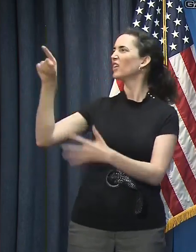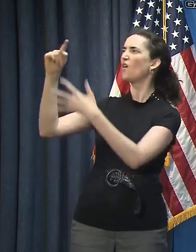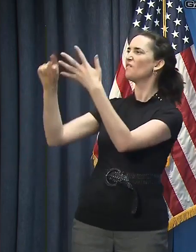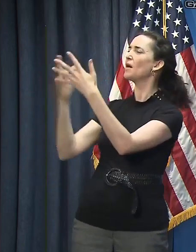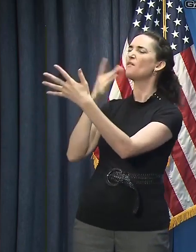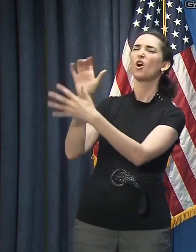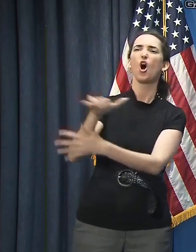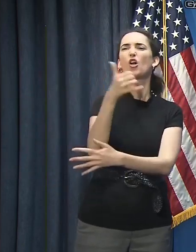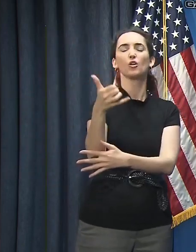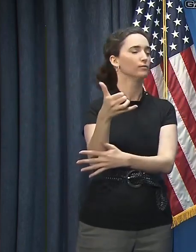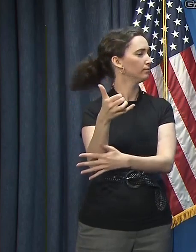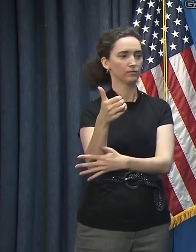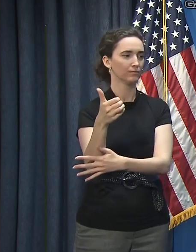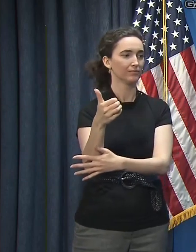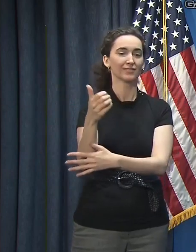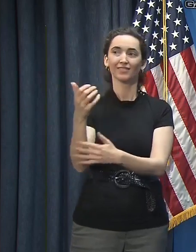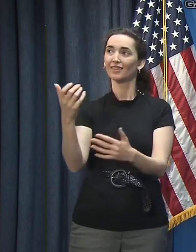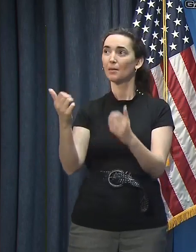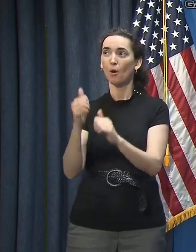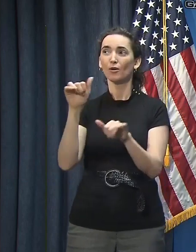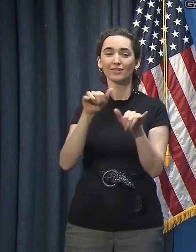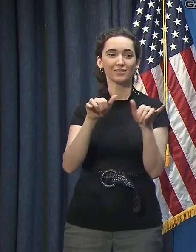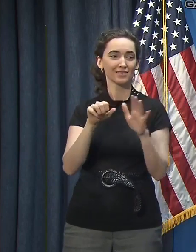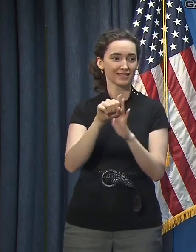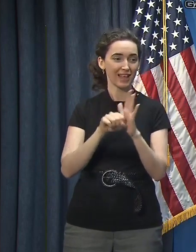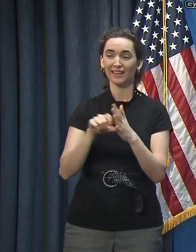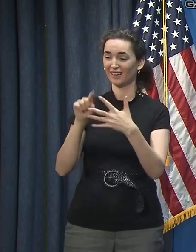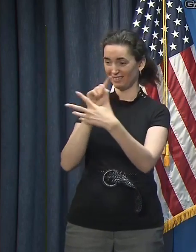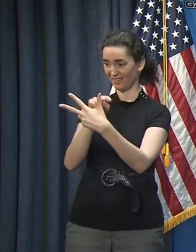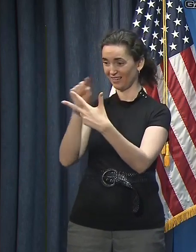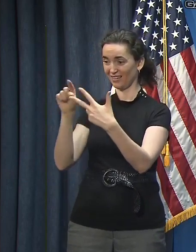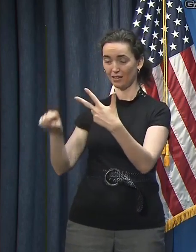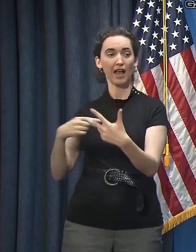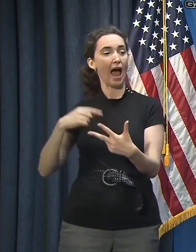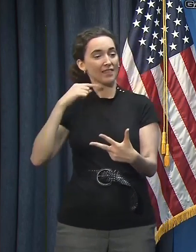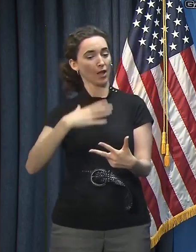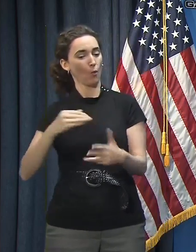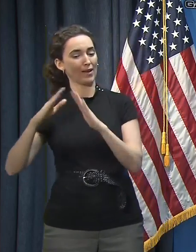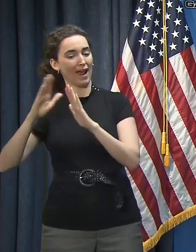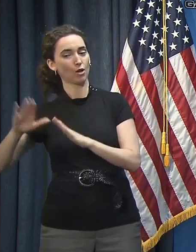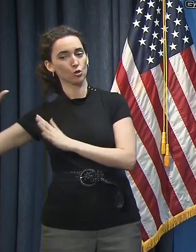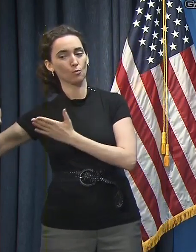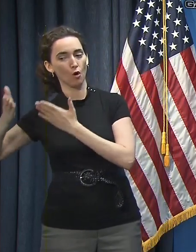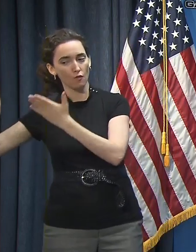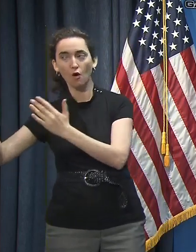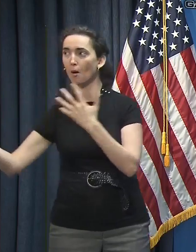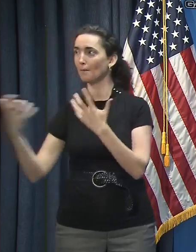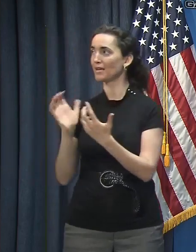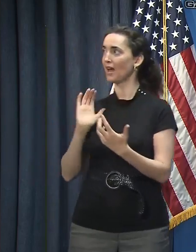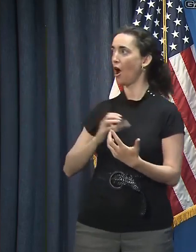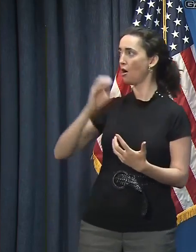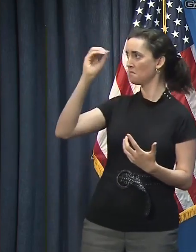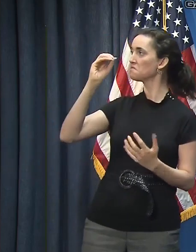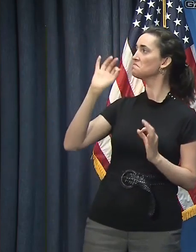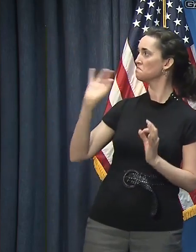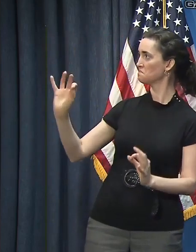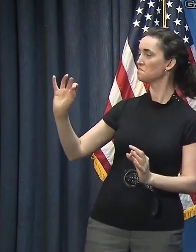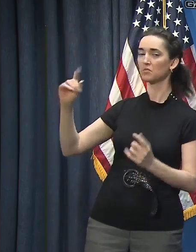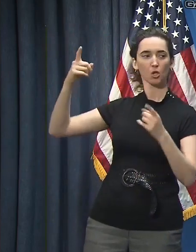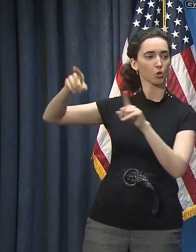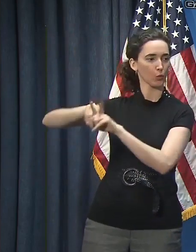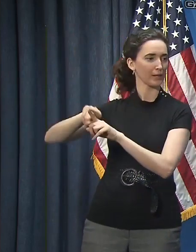that's what you're going to look at for COVID. So I think the White House proposals fit a lot with what we're thinking are the important things to look at. And when we look at that